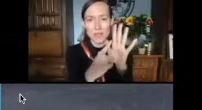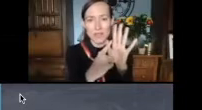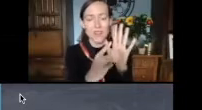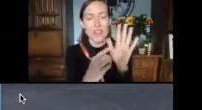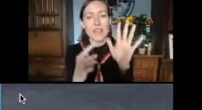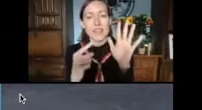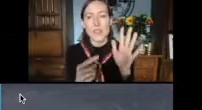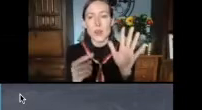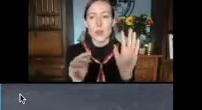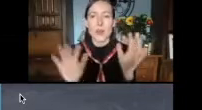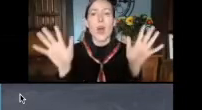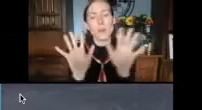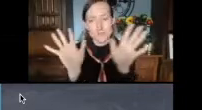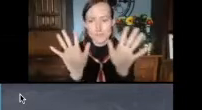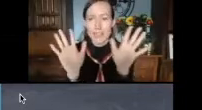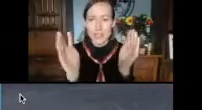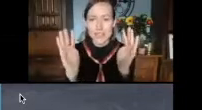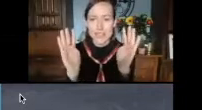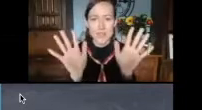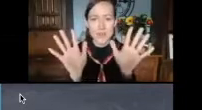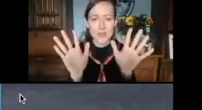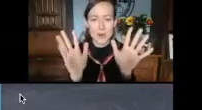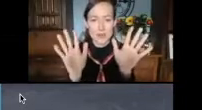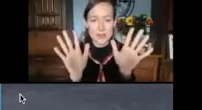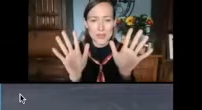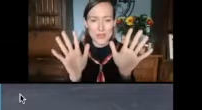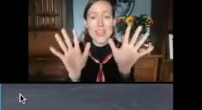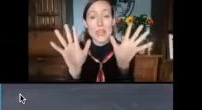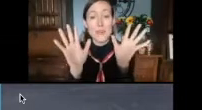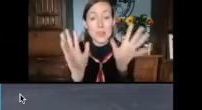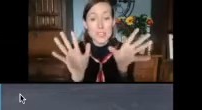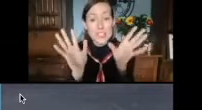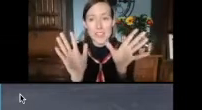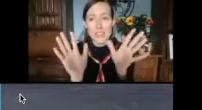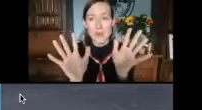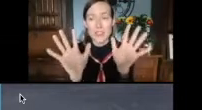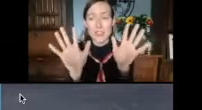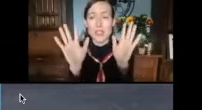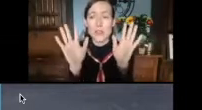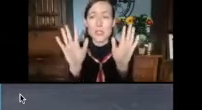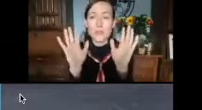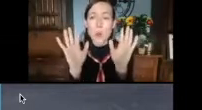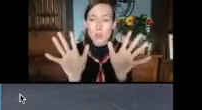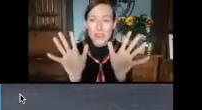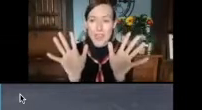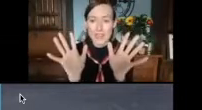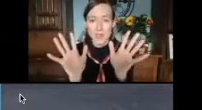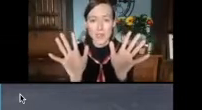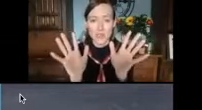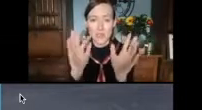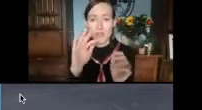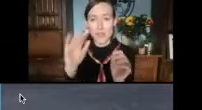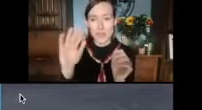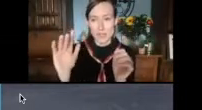okay? So, oh, I should have said this before. I meant to. British Sign Language uses both hands for